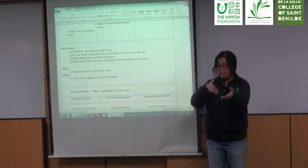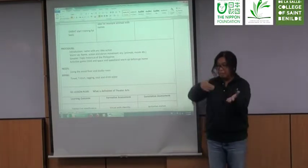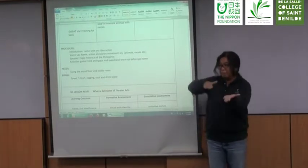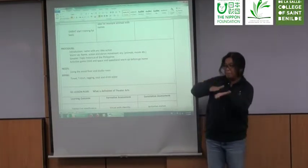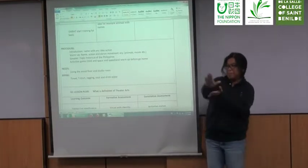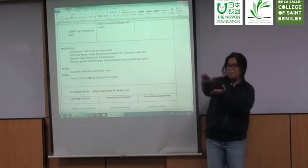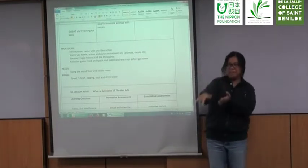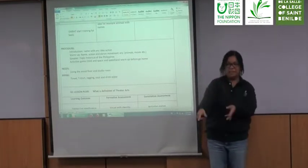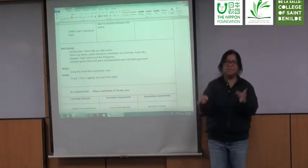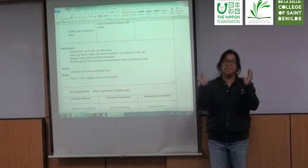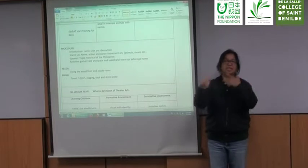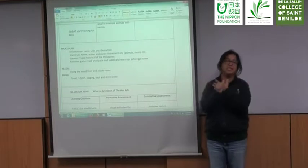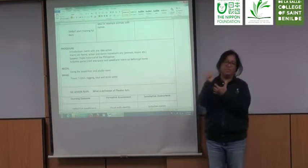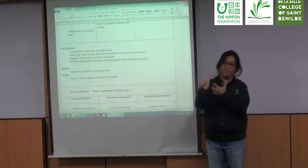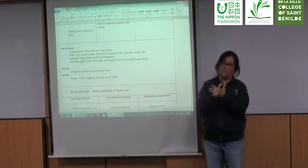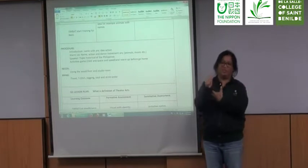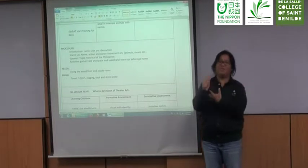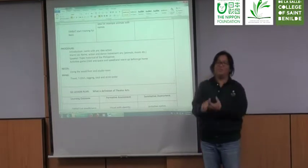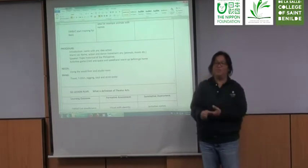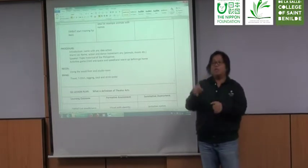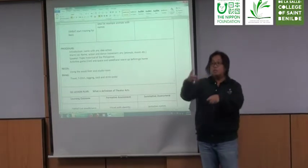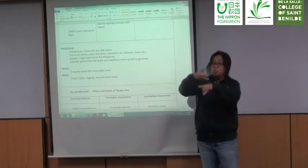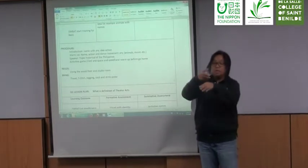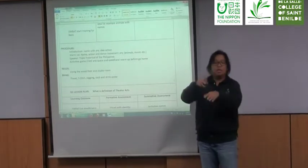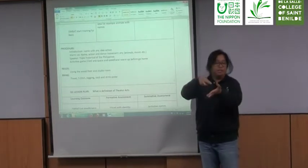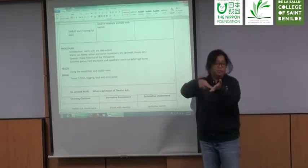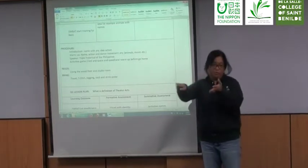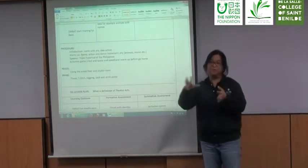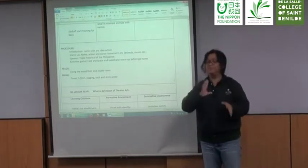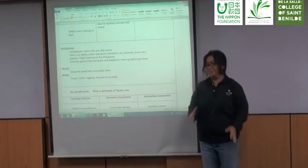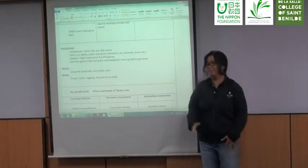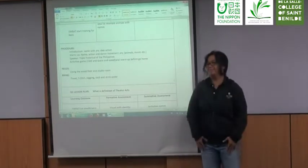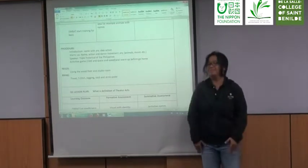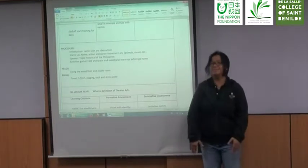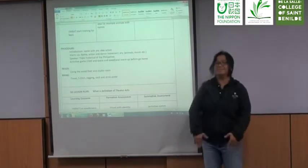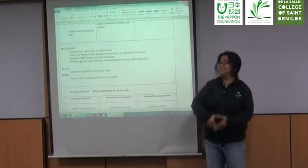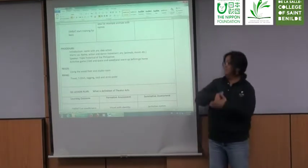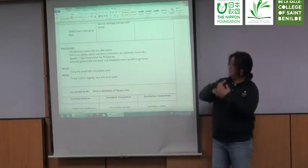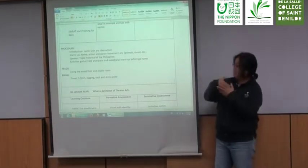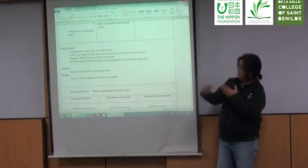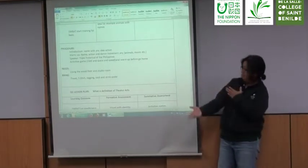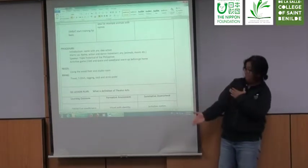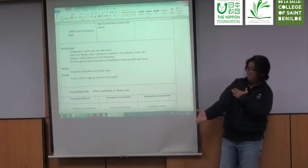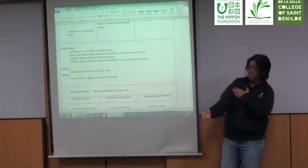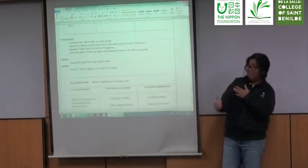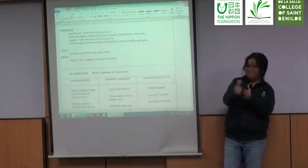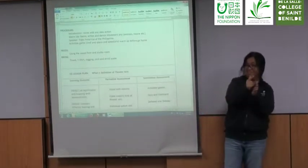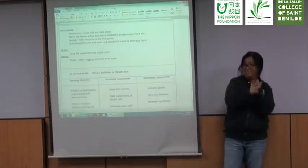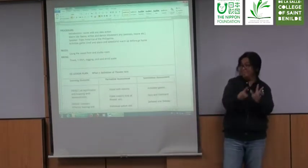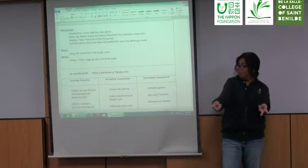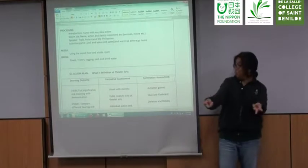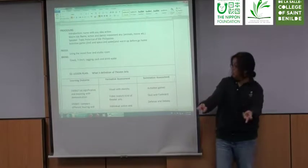And songs, they don't sound next big, especially for